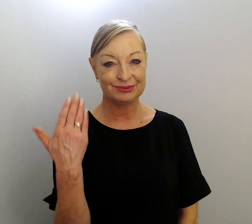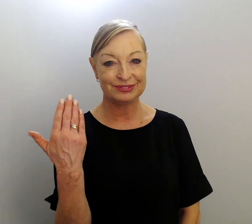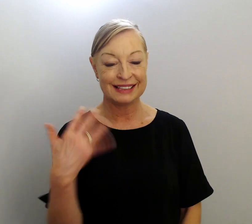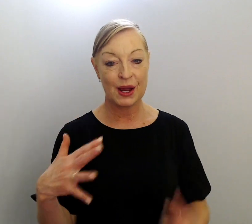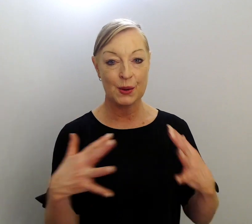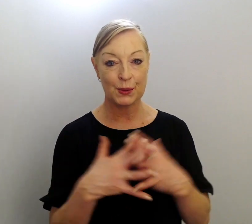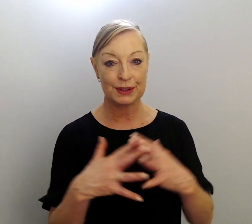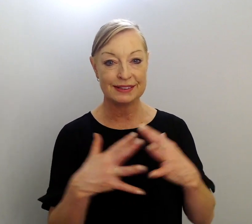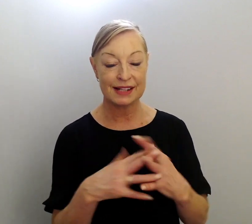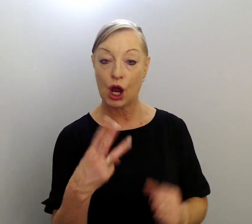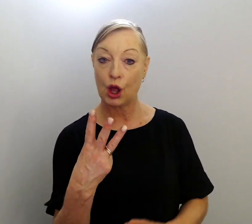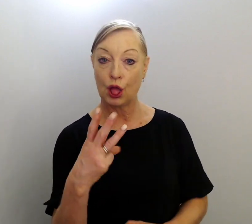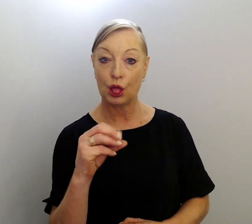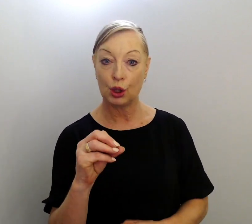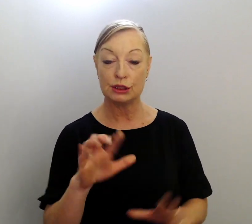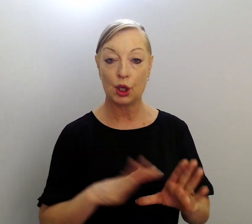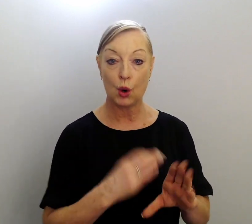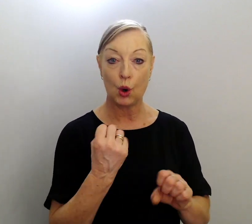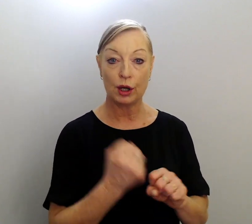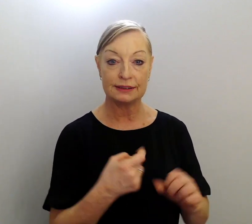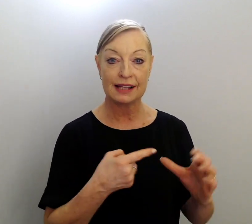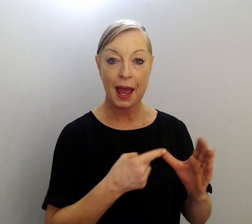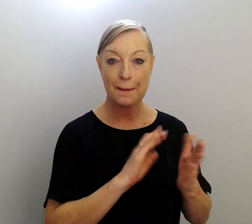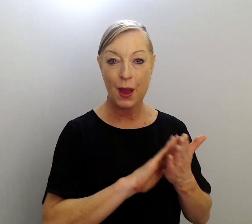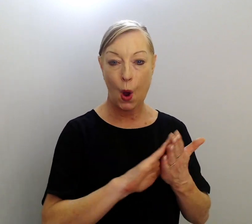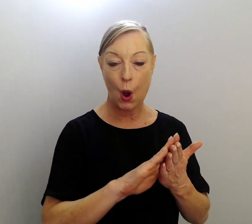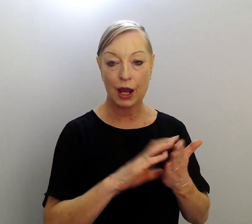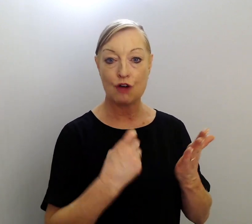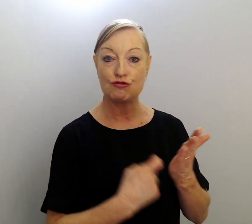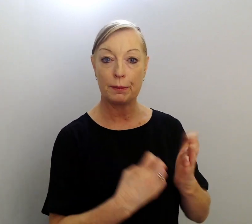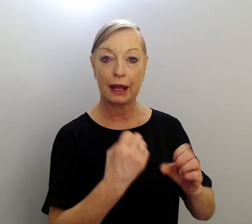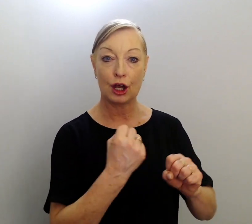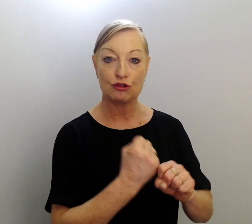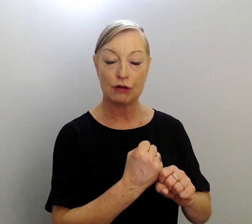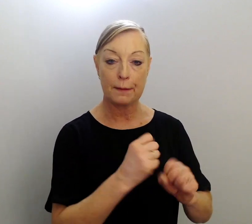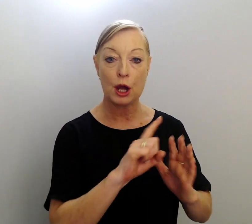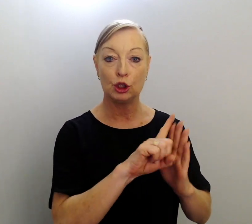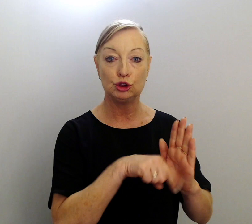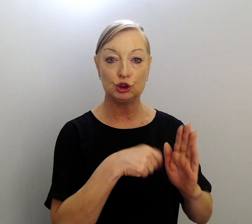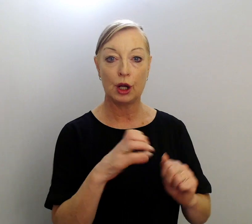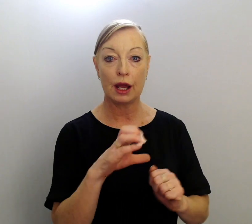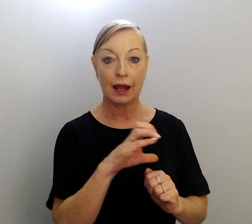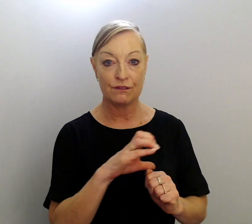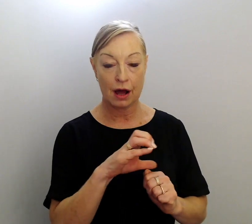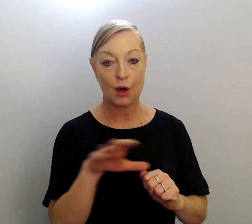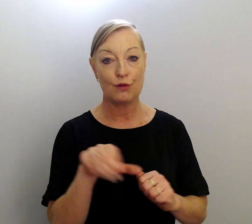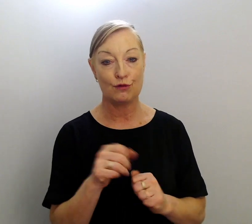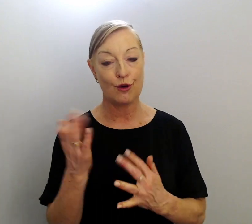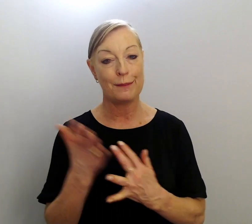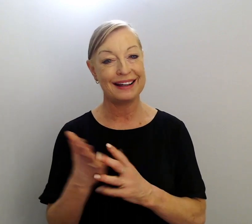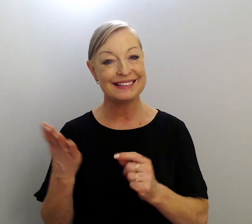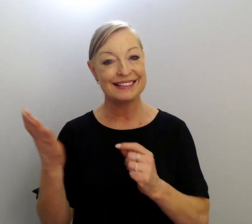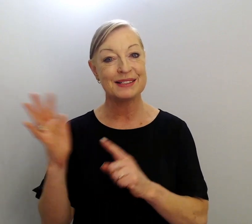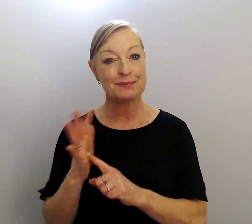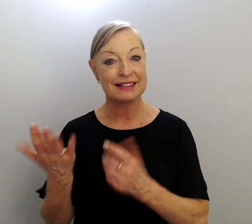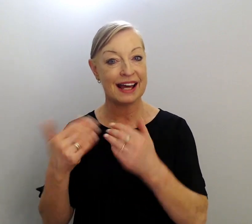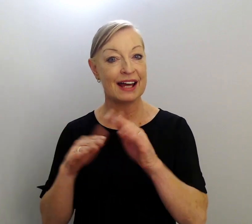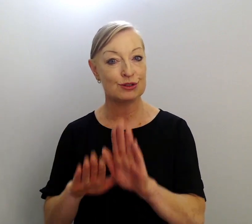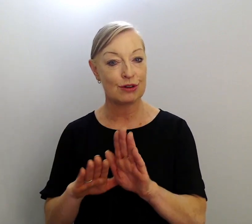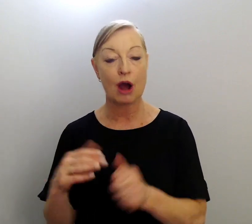Wednesday, 30th of August, Amy Hogan, Rebekah Graham, and Juliana Carvalho from Access Matters